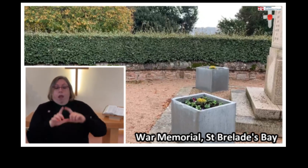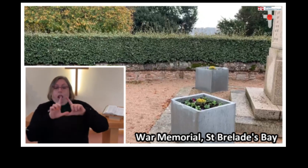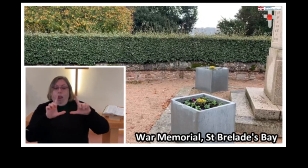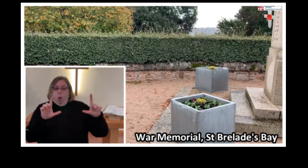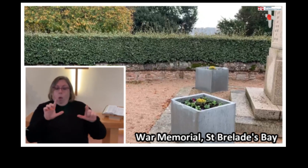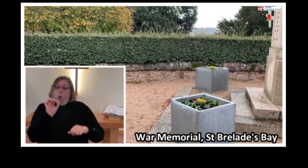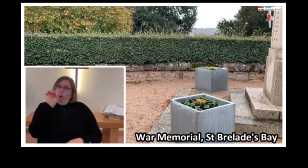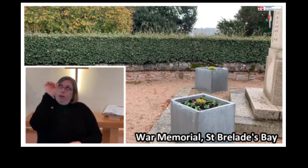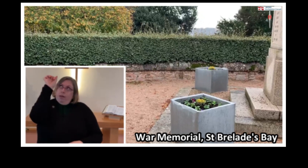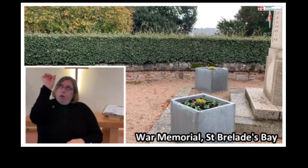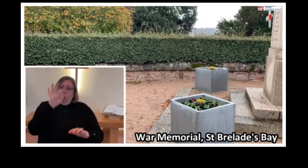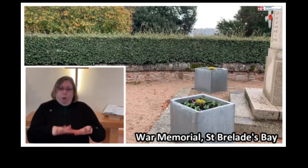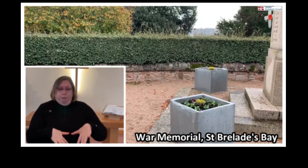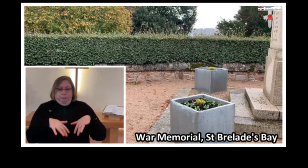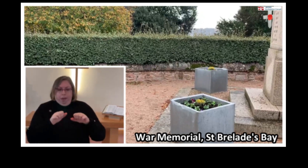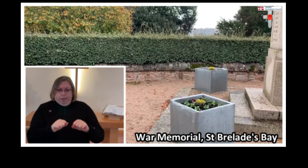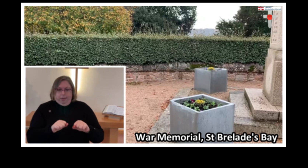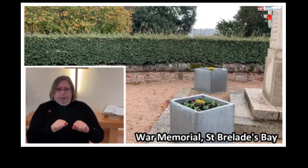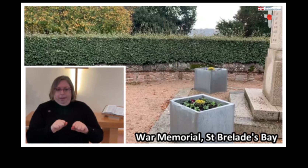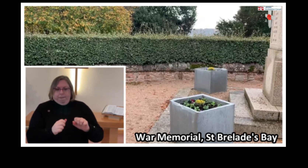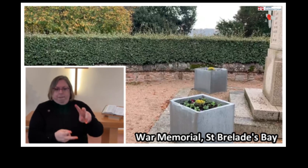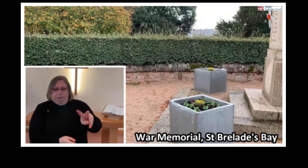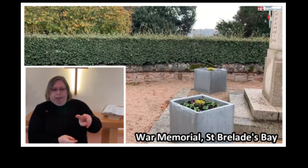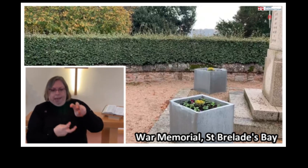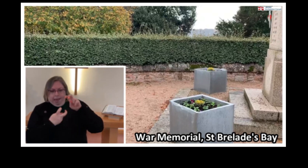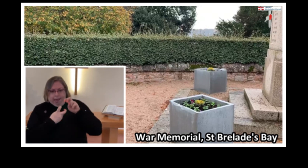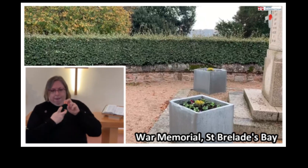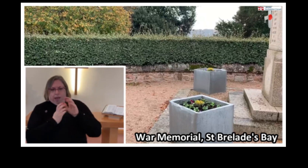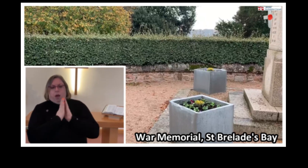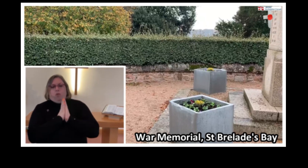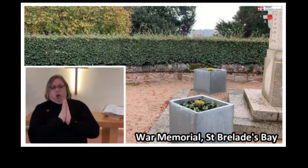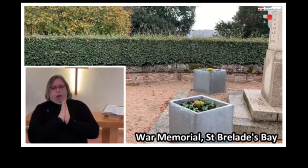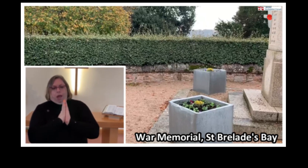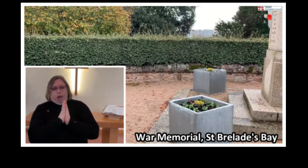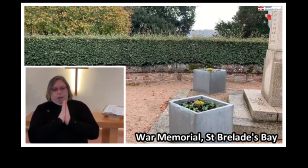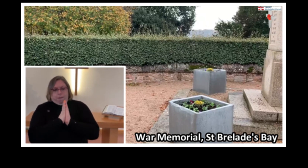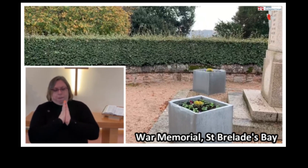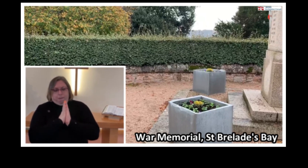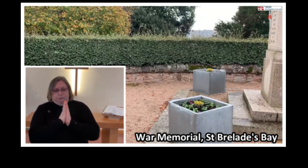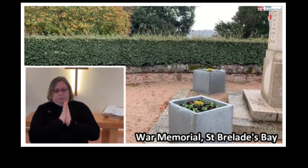Lord, in your mercy, hear our prayer.